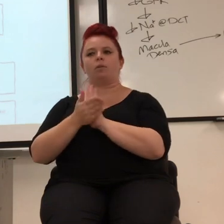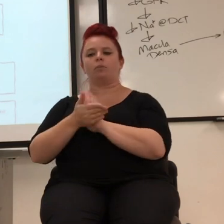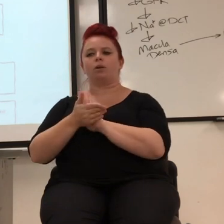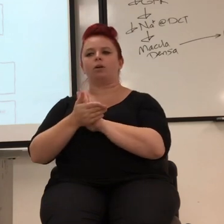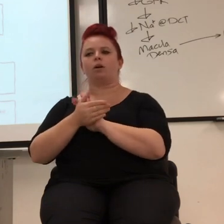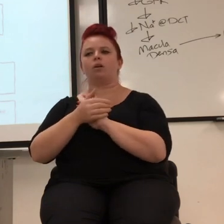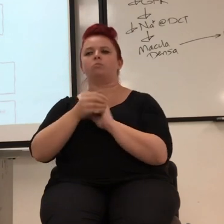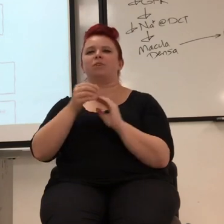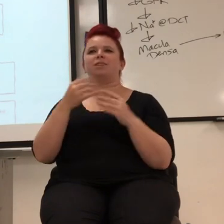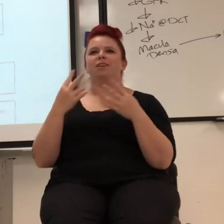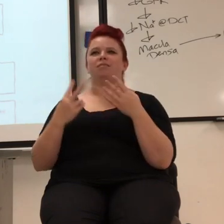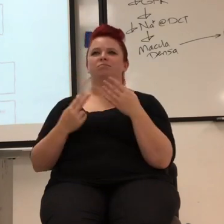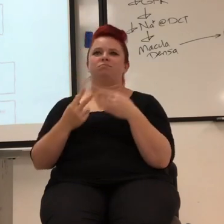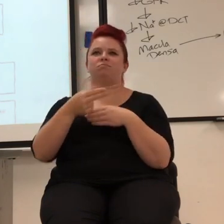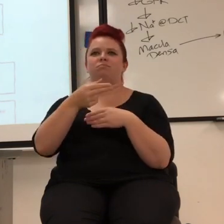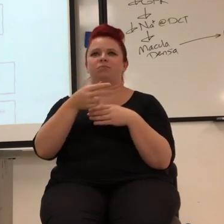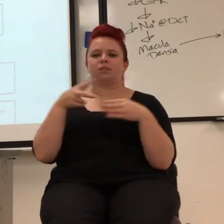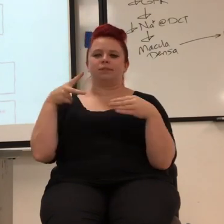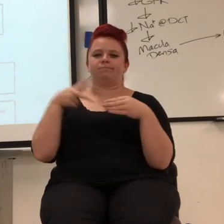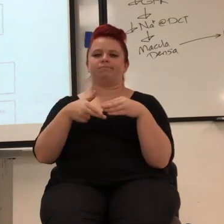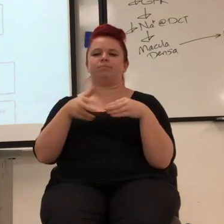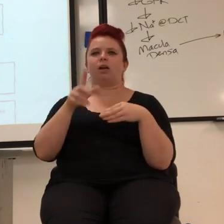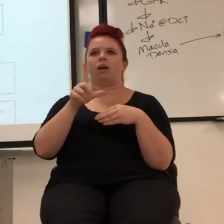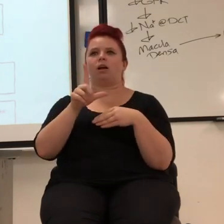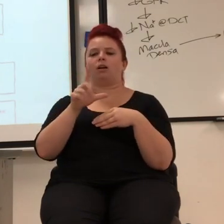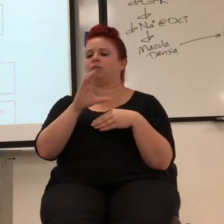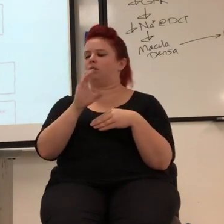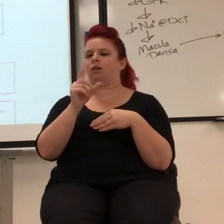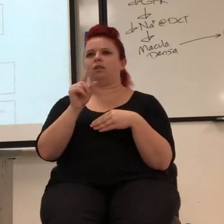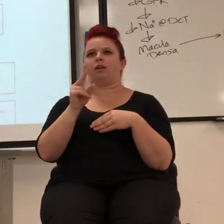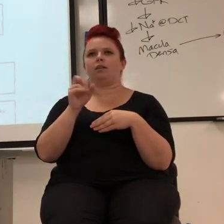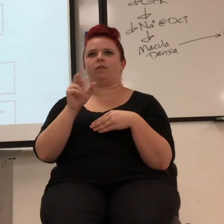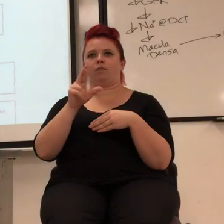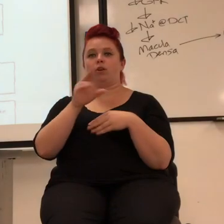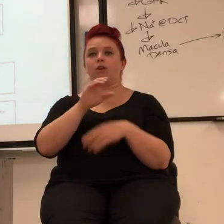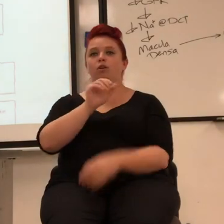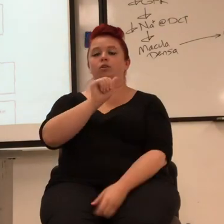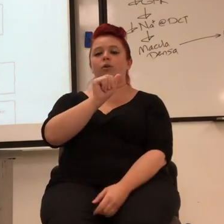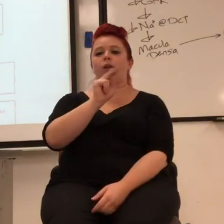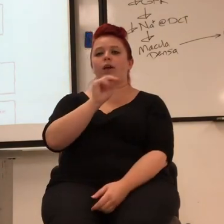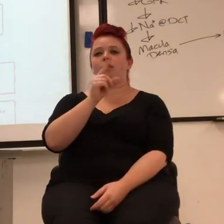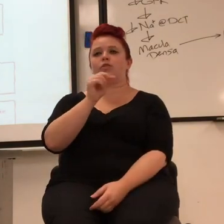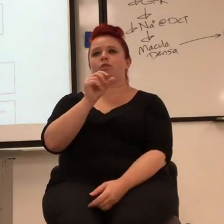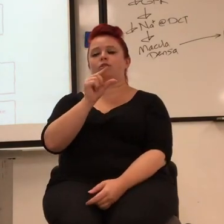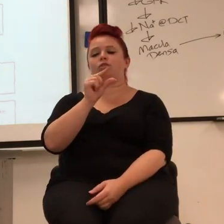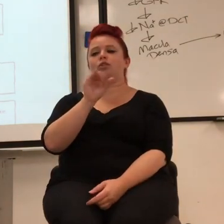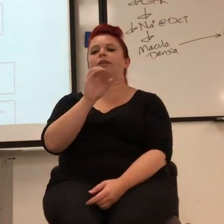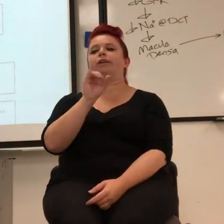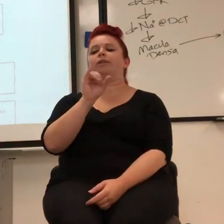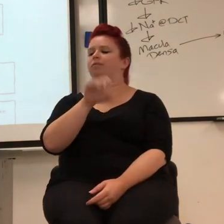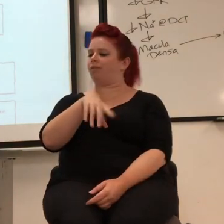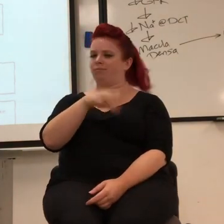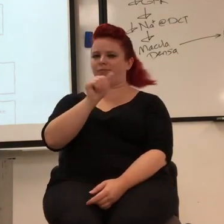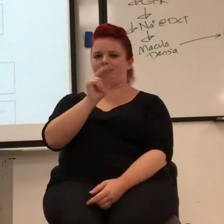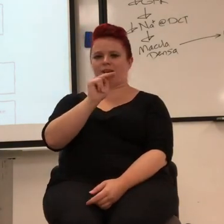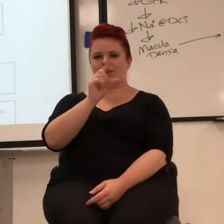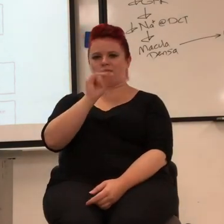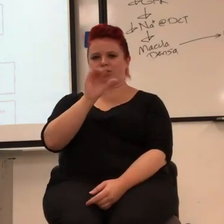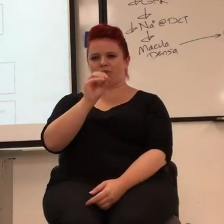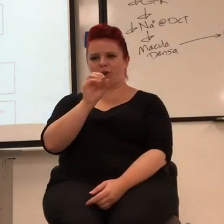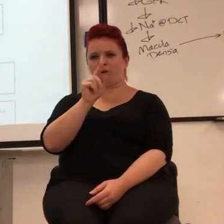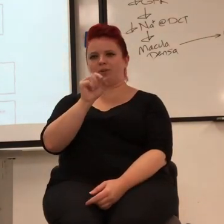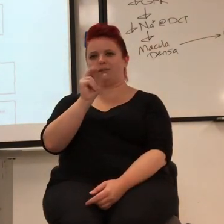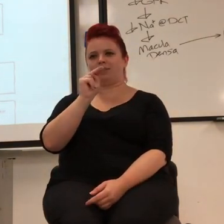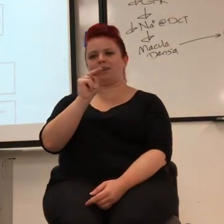Renin is a cleaver. It converts angiotensinogen into angiotensin 1. Now in the lung, there's ACE. ACE will convert it